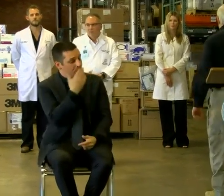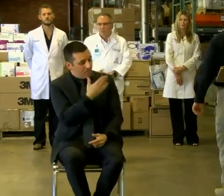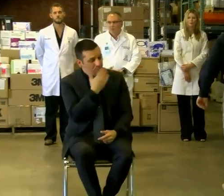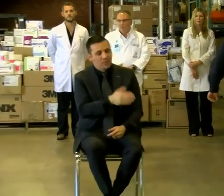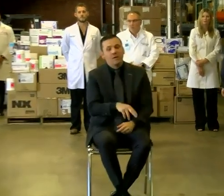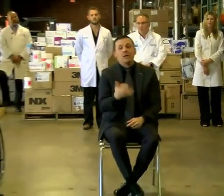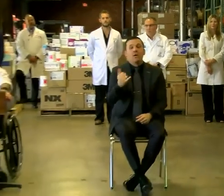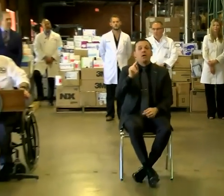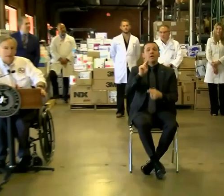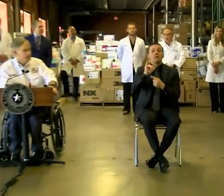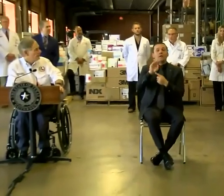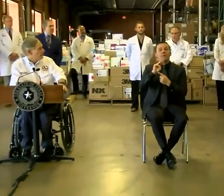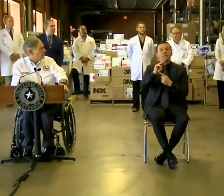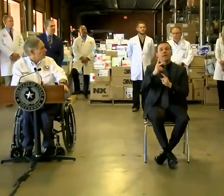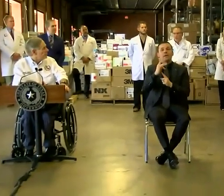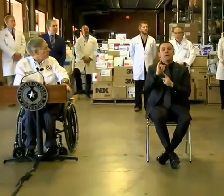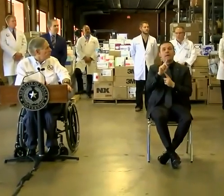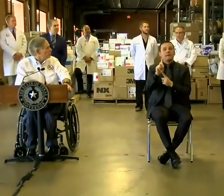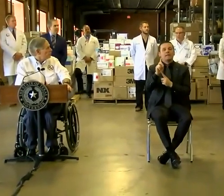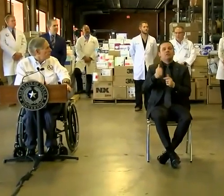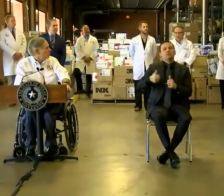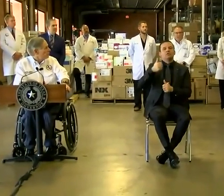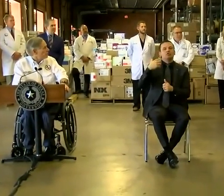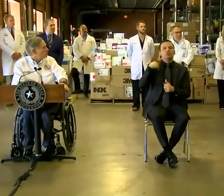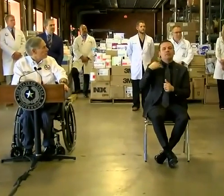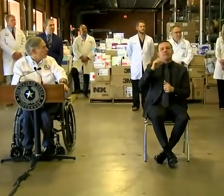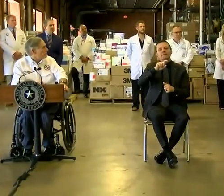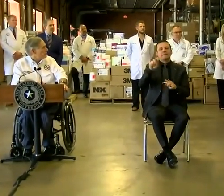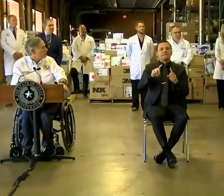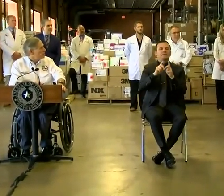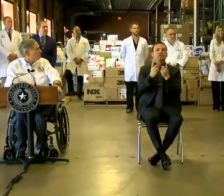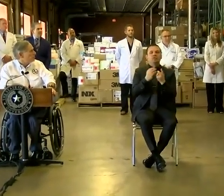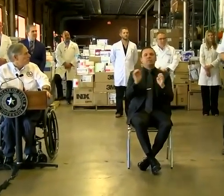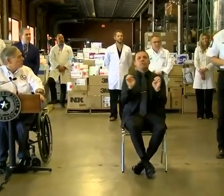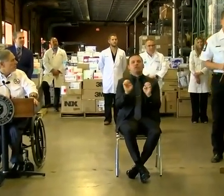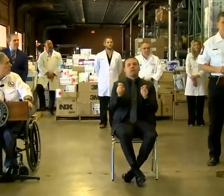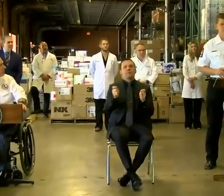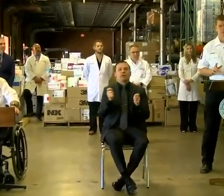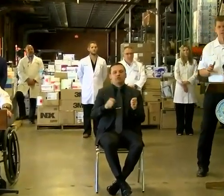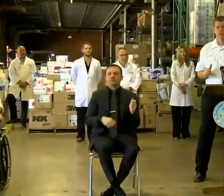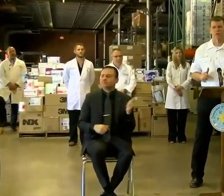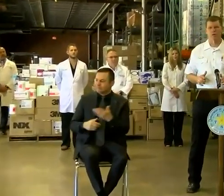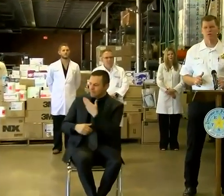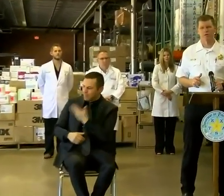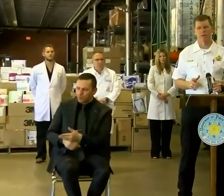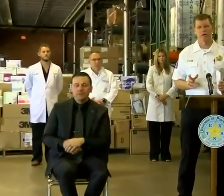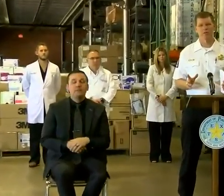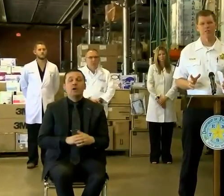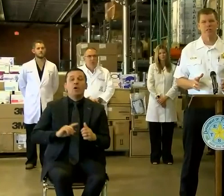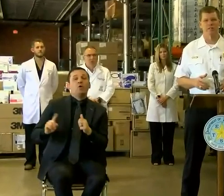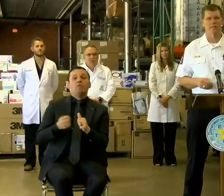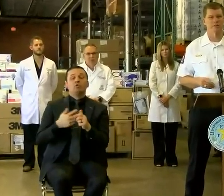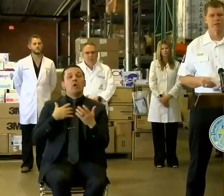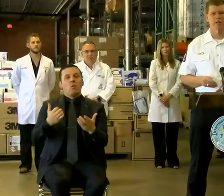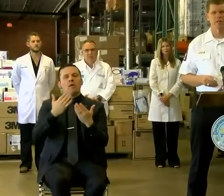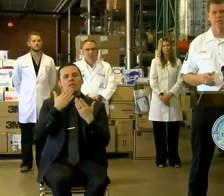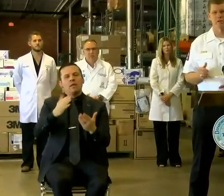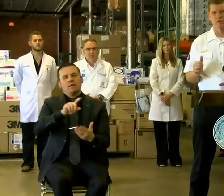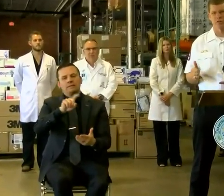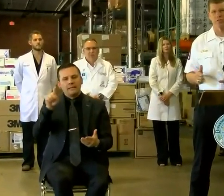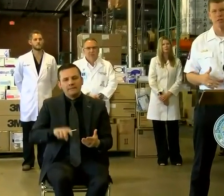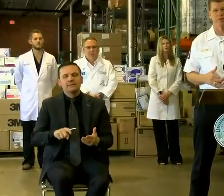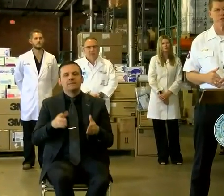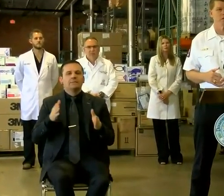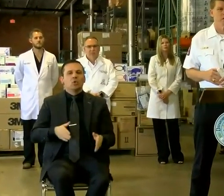next, Nim Kidd, the chief of the Texas Division of Emergency Management. Thank you, Governor. First, I want to thank all of the Texans that are